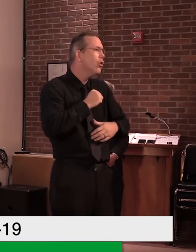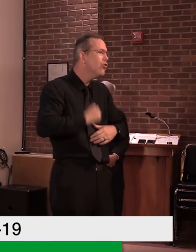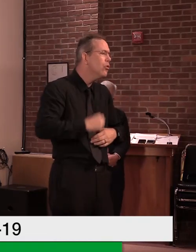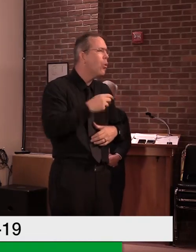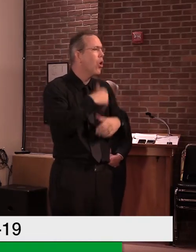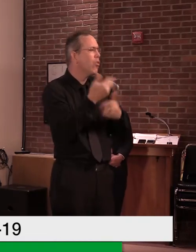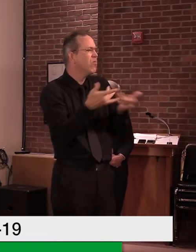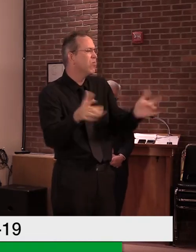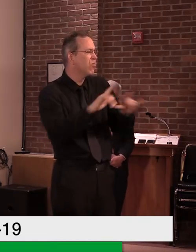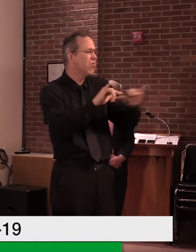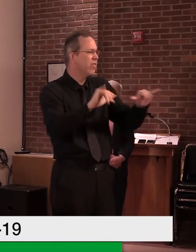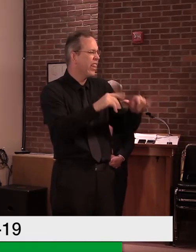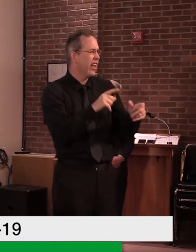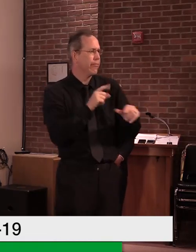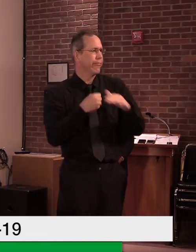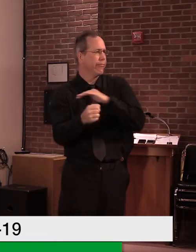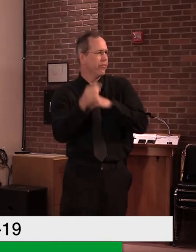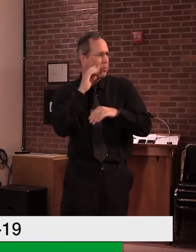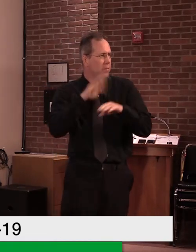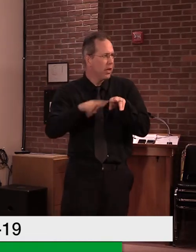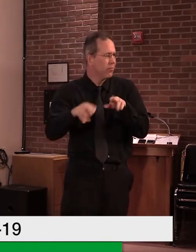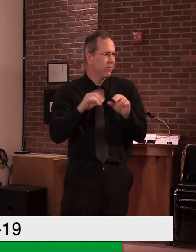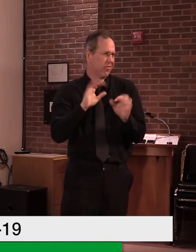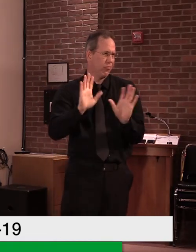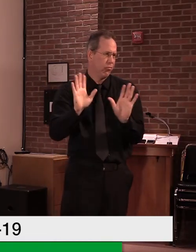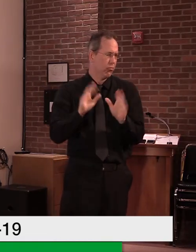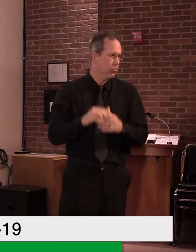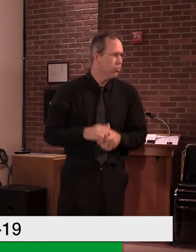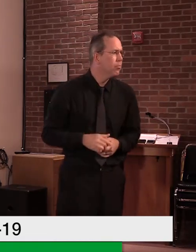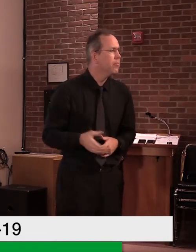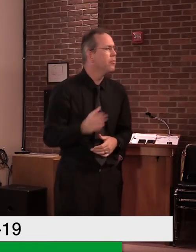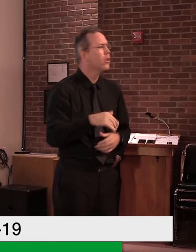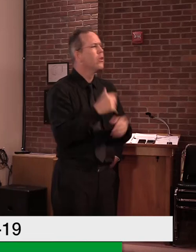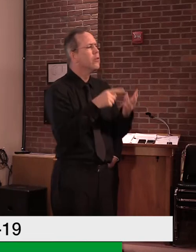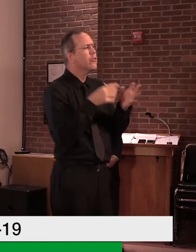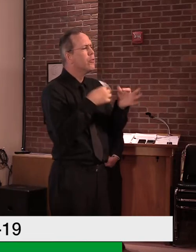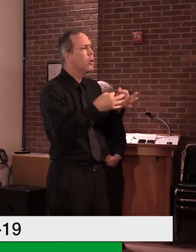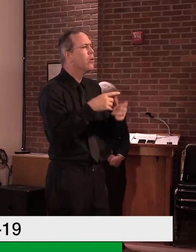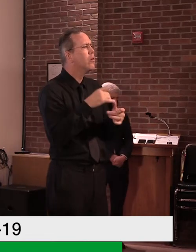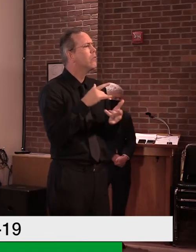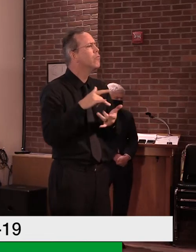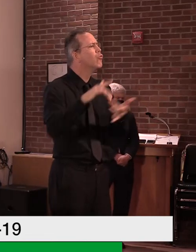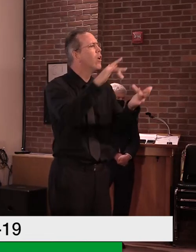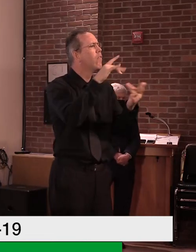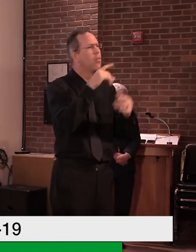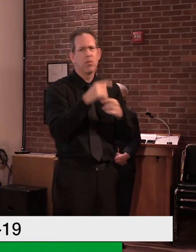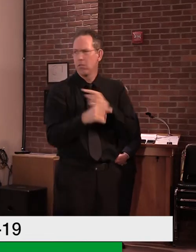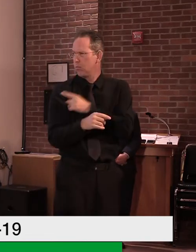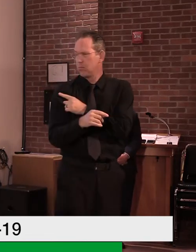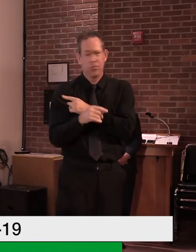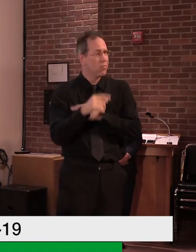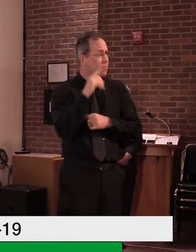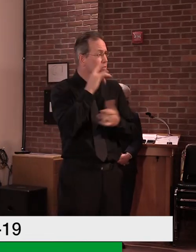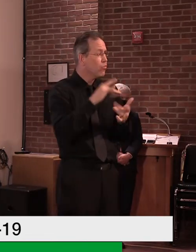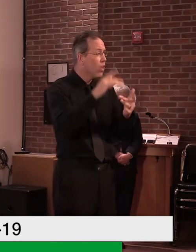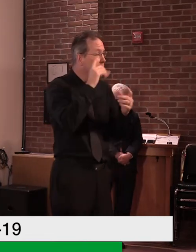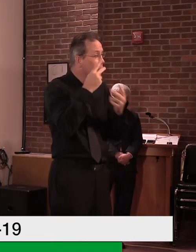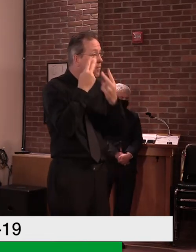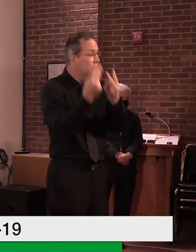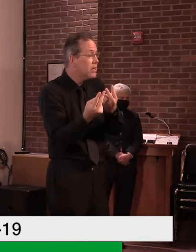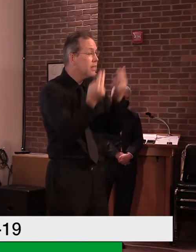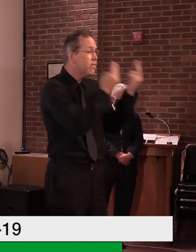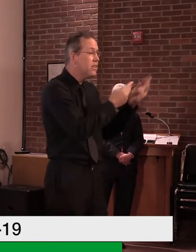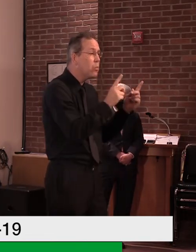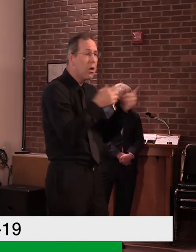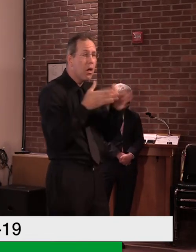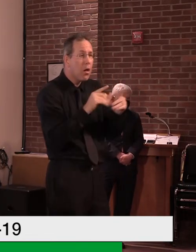Turning now to our update regarding our travel map, we continue to see a relatively stable number of